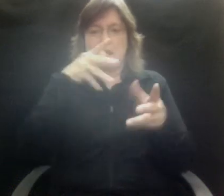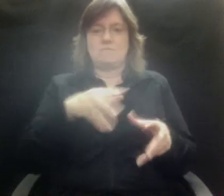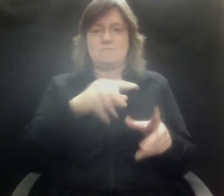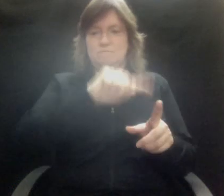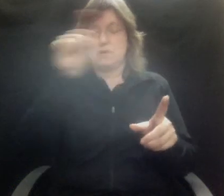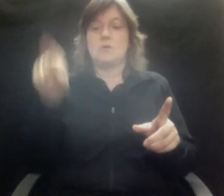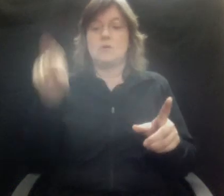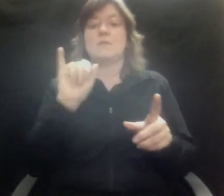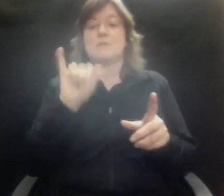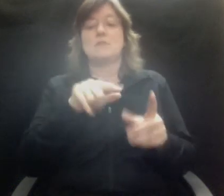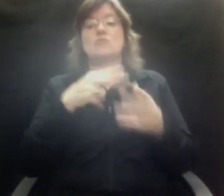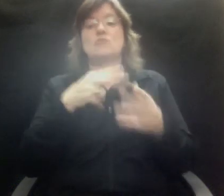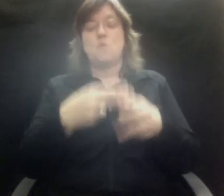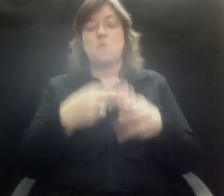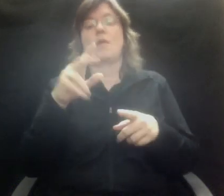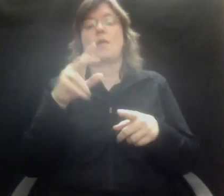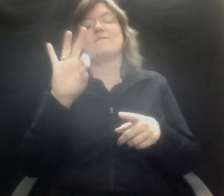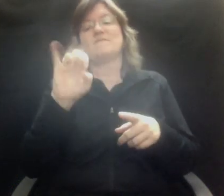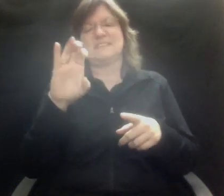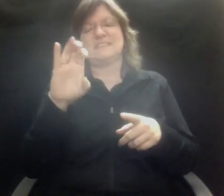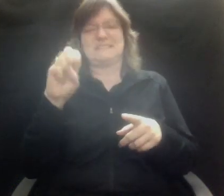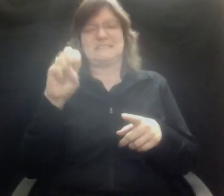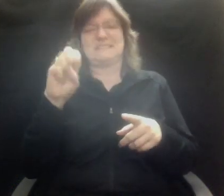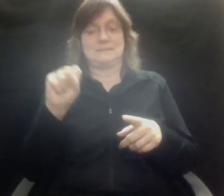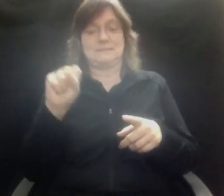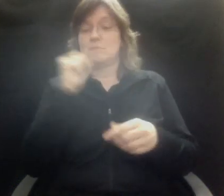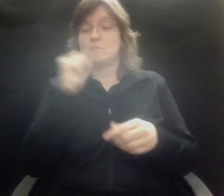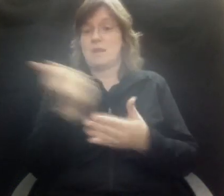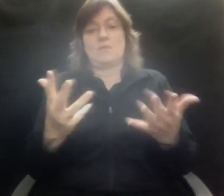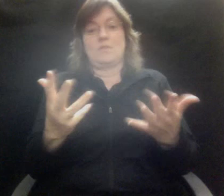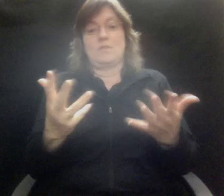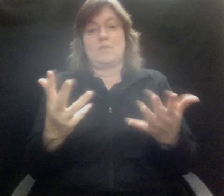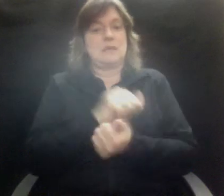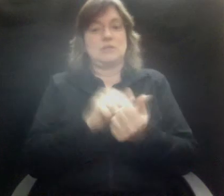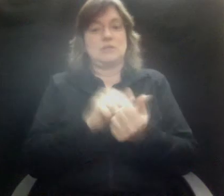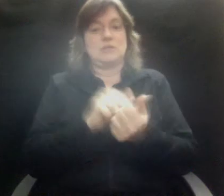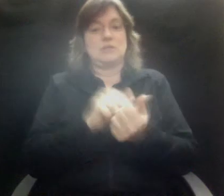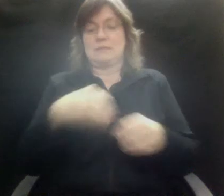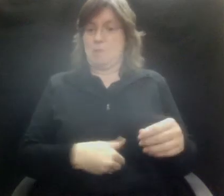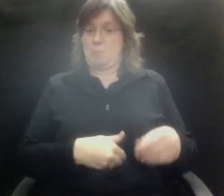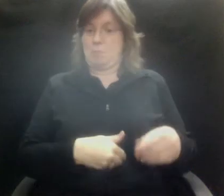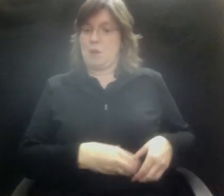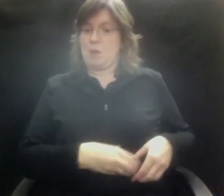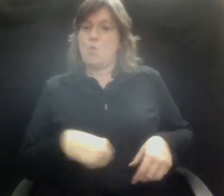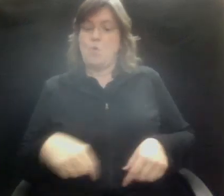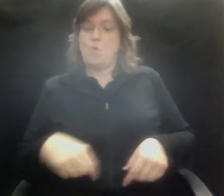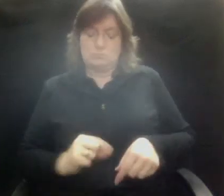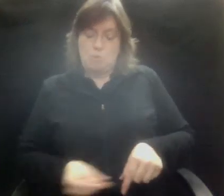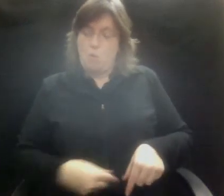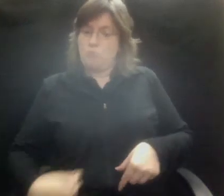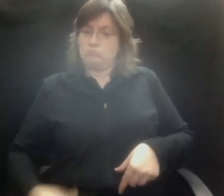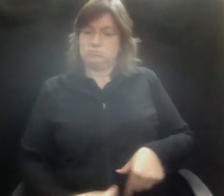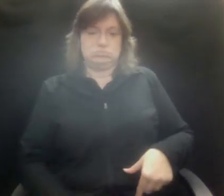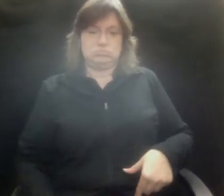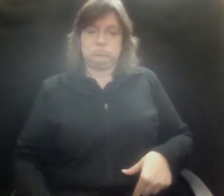feces. Not everything that comes into your body is digestible in the stomach or the small intestine, and not everything is absorbable.